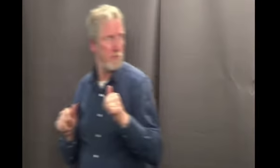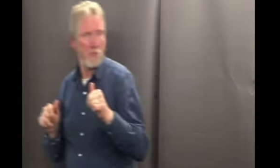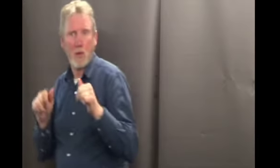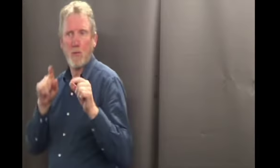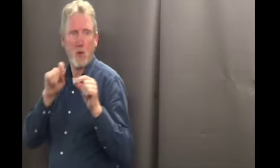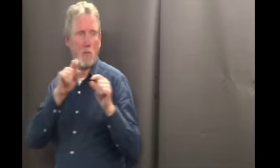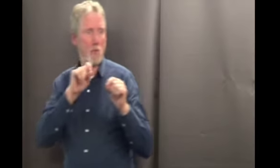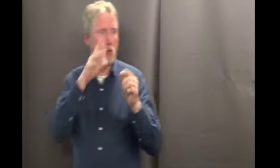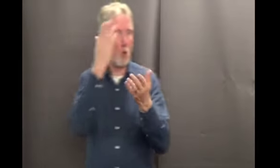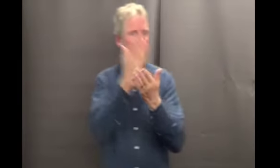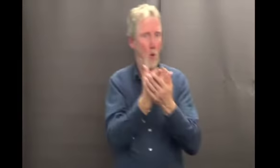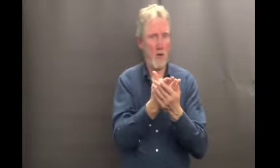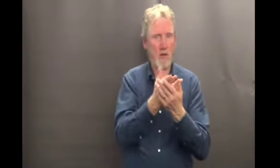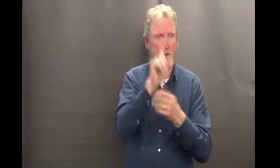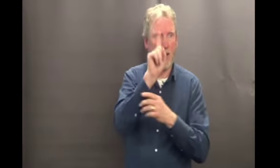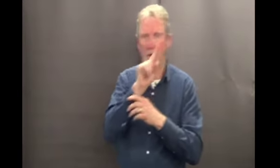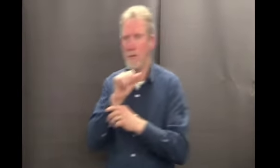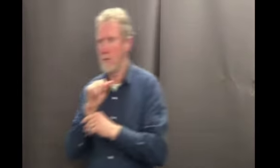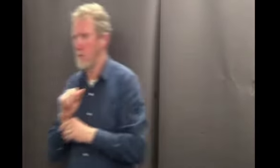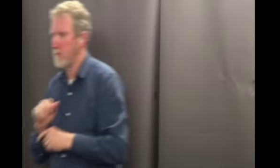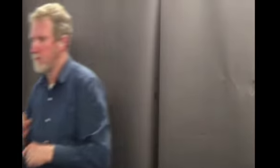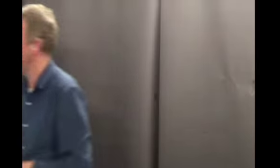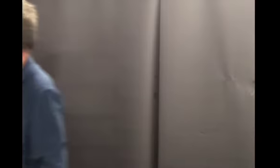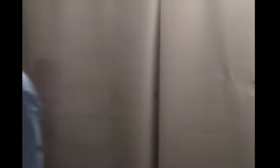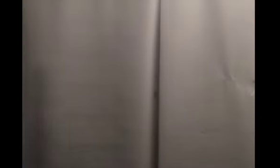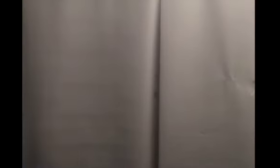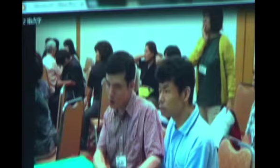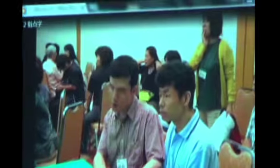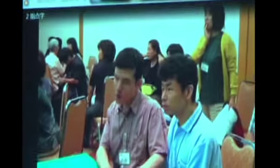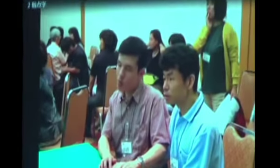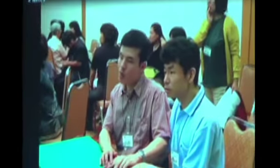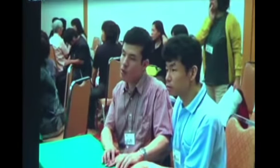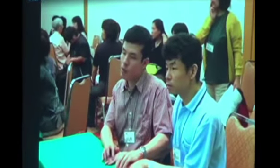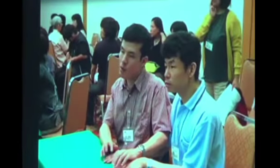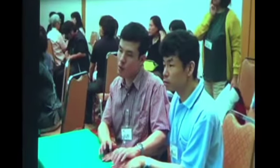So for those that can see, Nobu will now play the video.